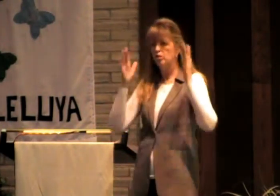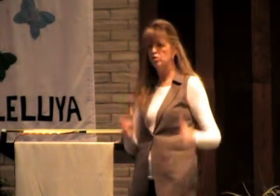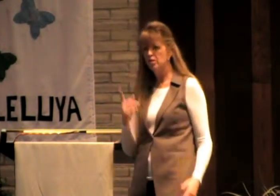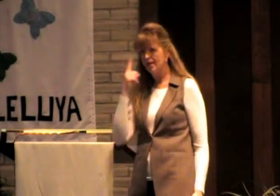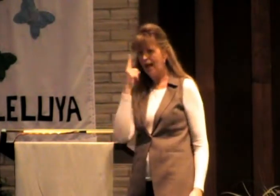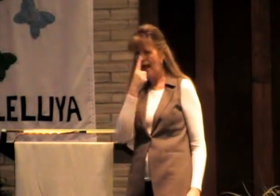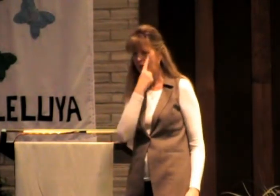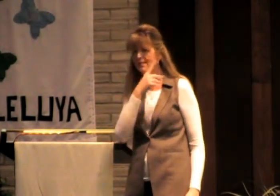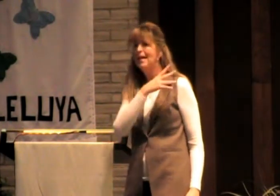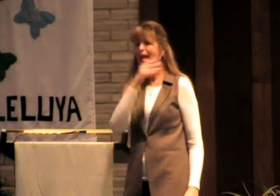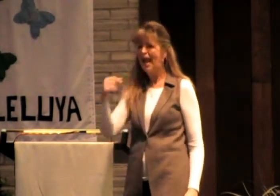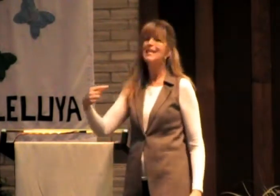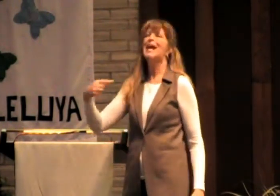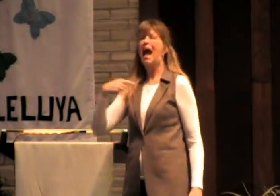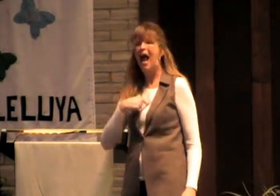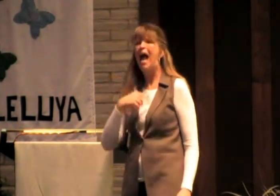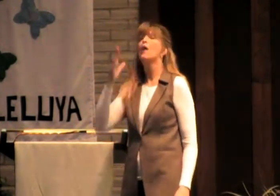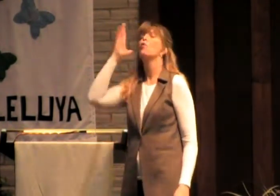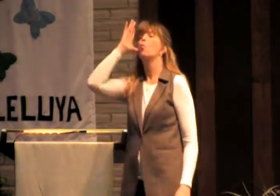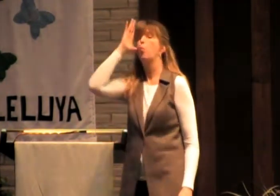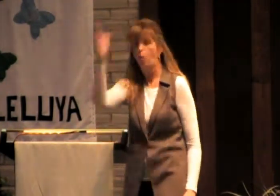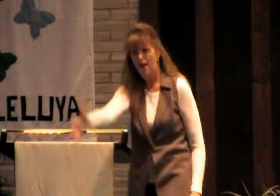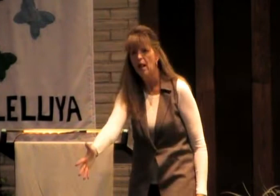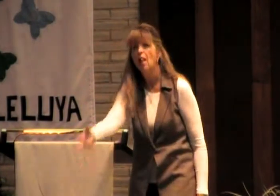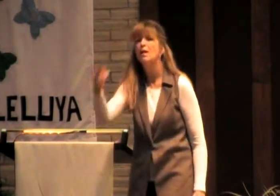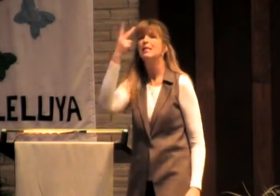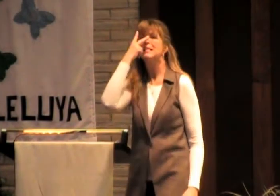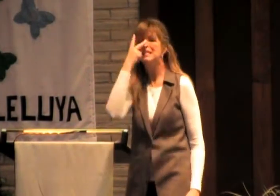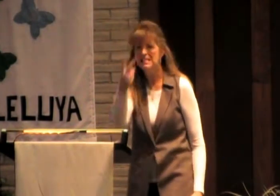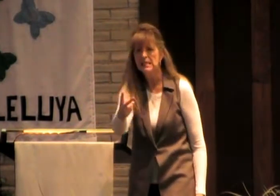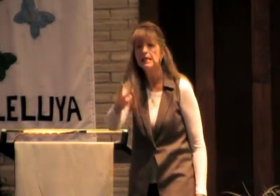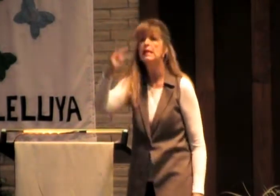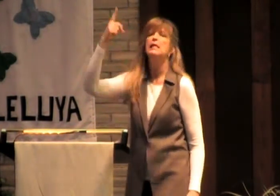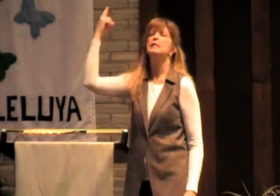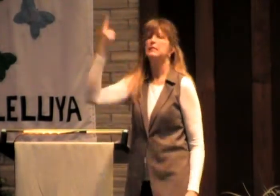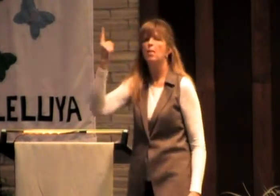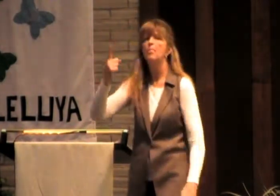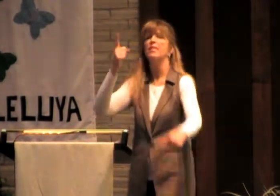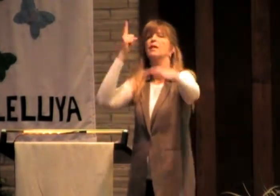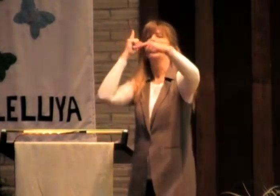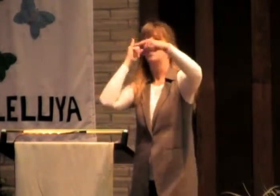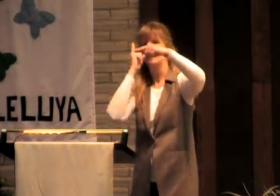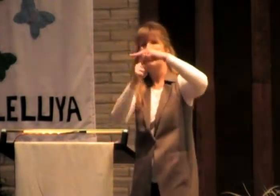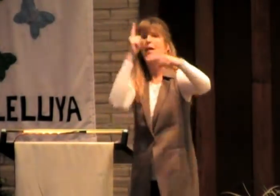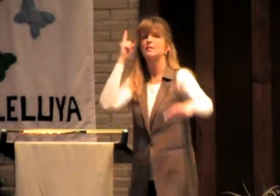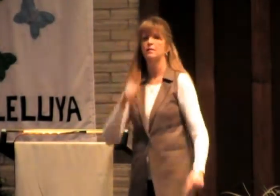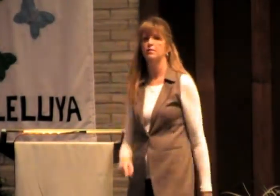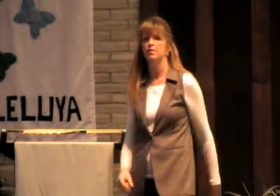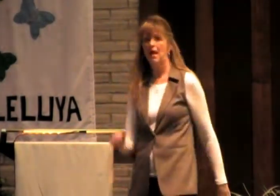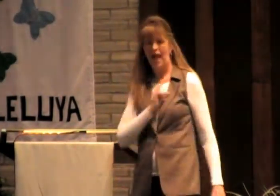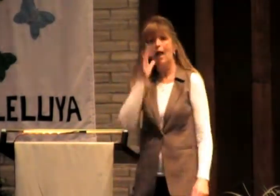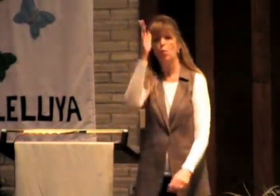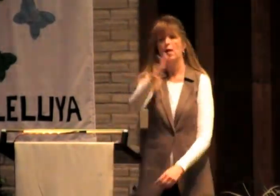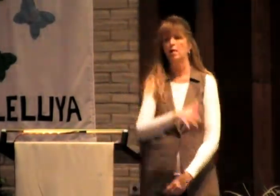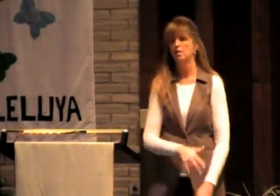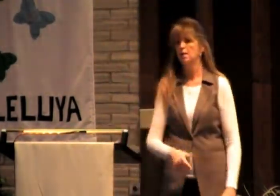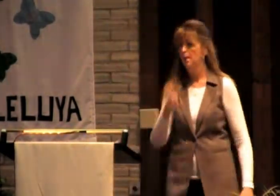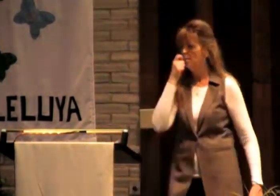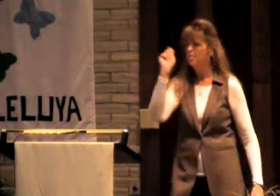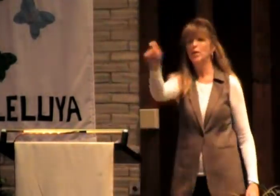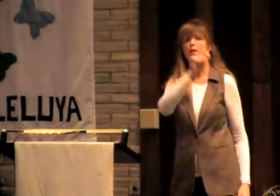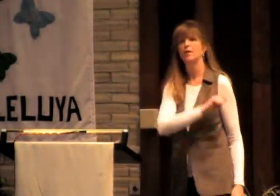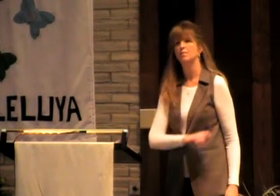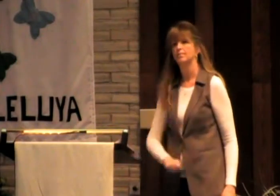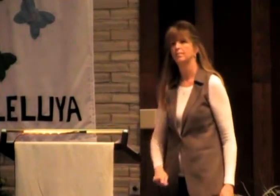mature Christian eyes. And I will see something positive. I